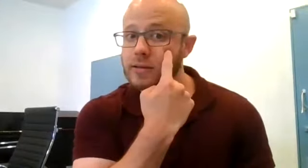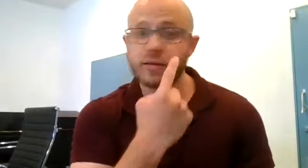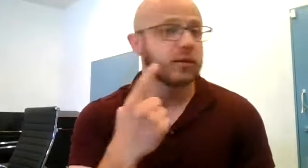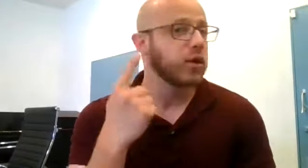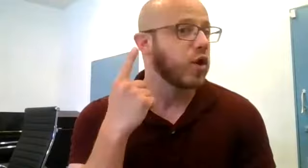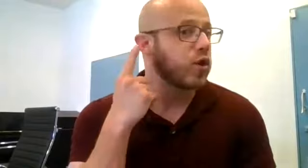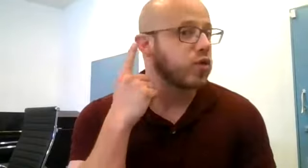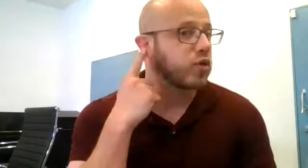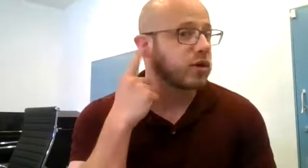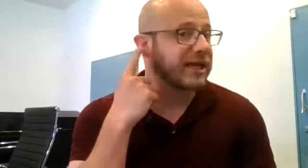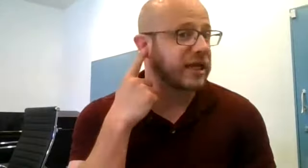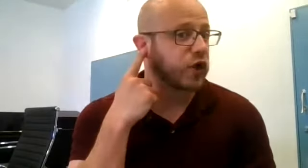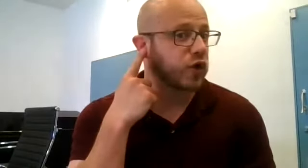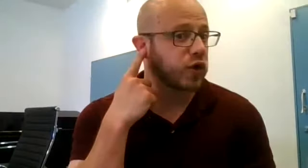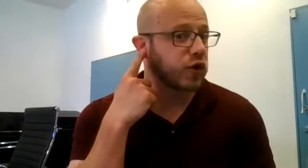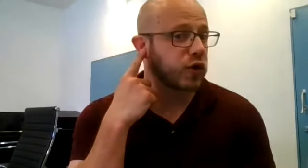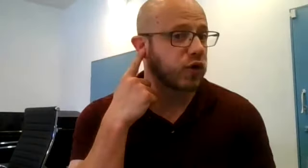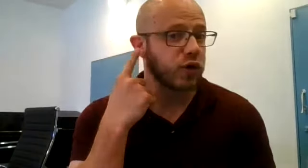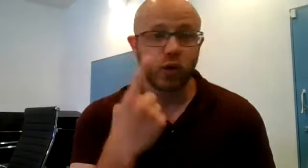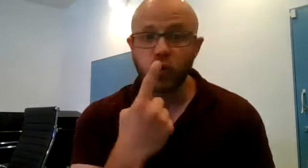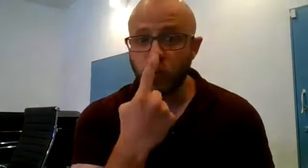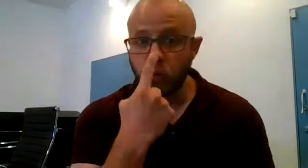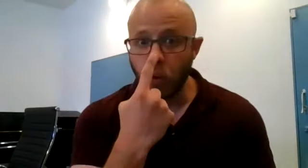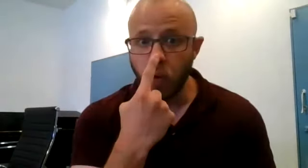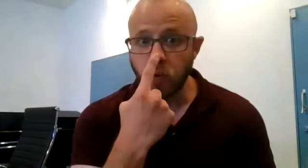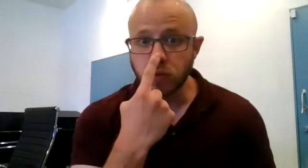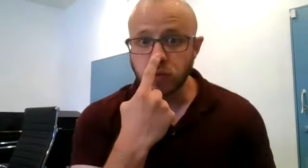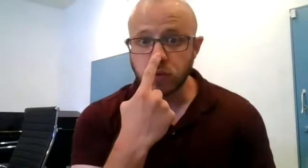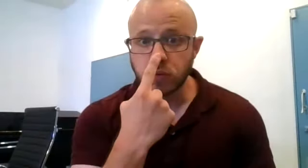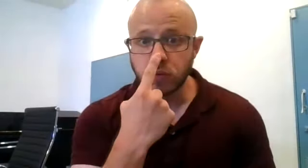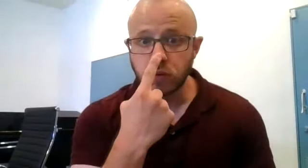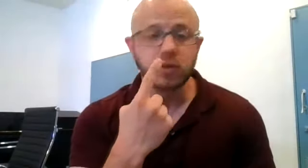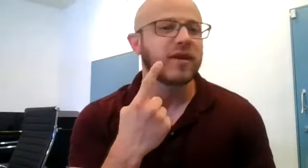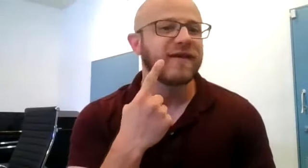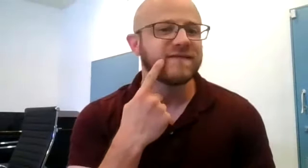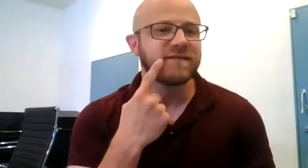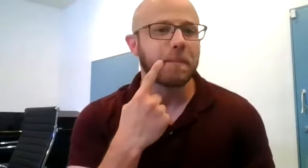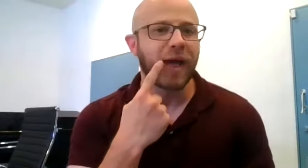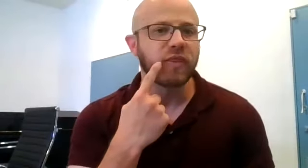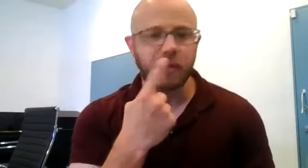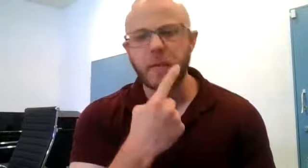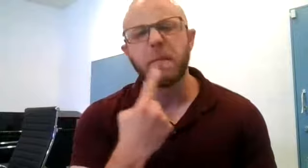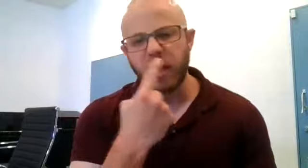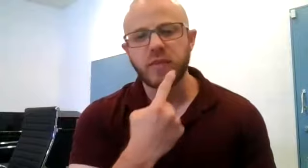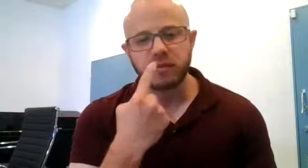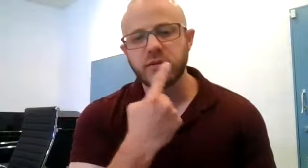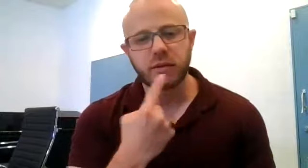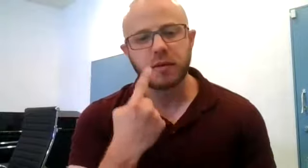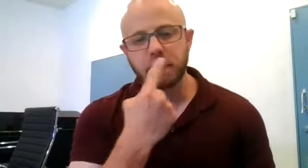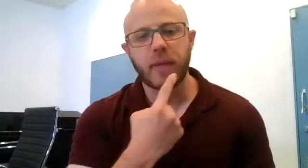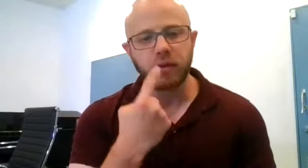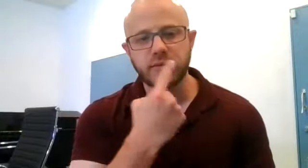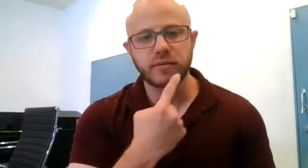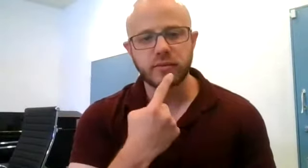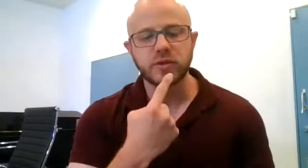Eyes, you just point to the eyes. Ears, you point to the ears. Nose, you point to the nose. Mouth, you do the index